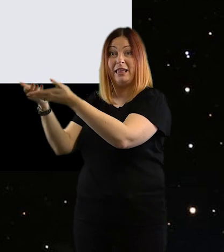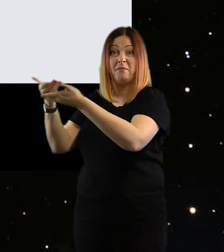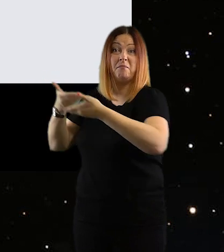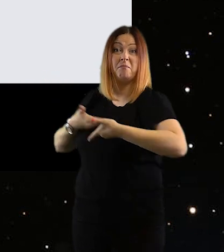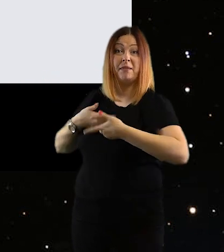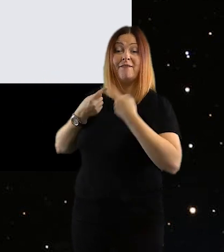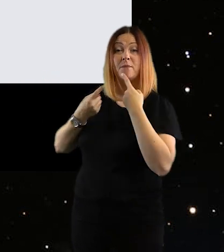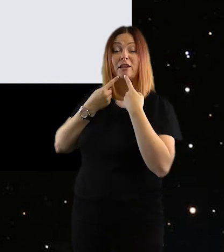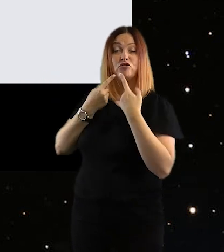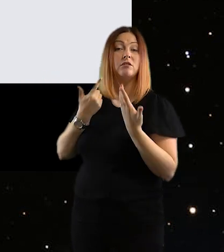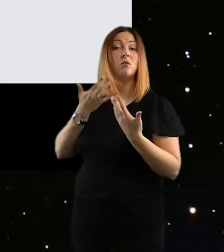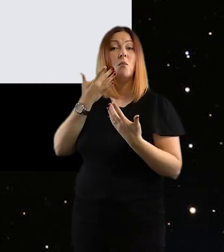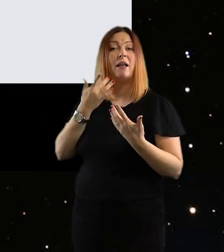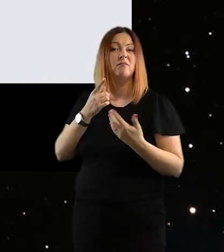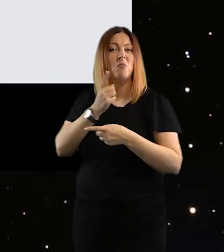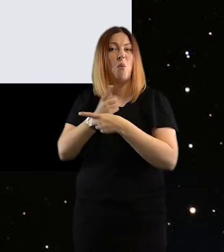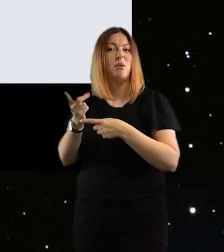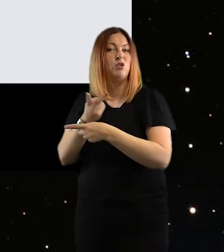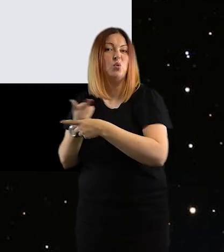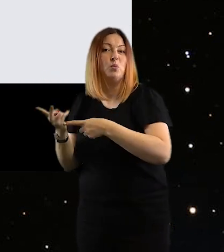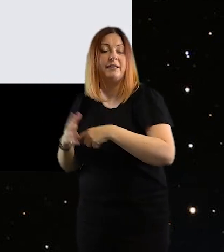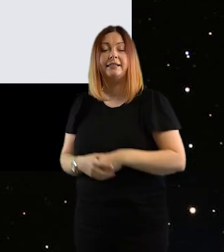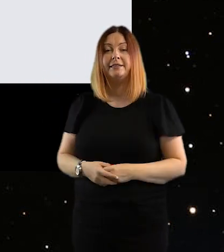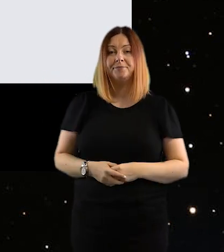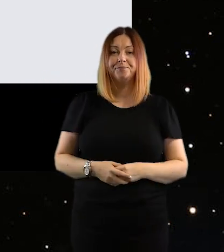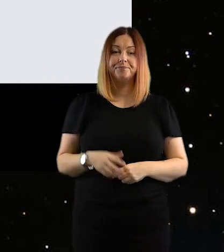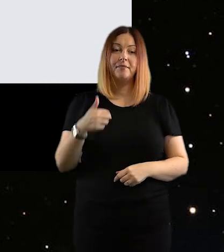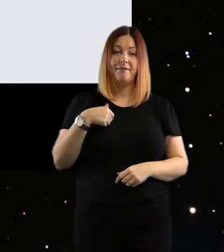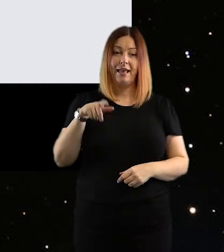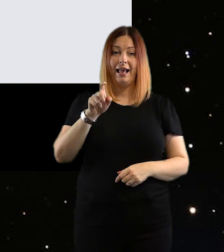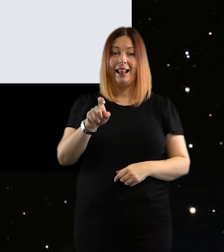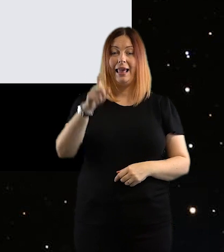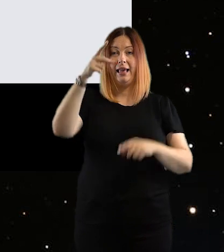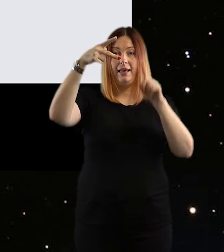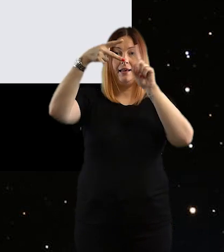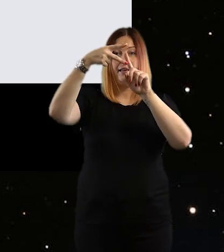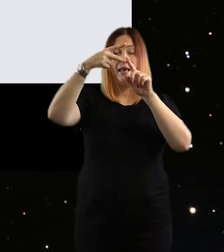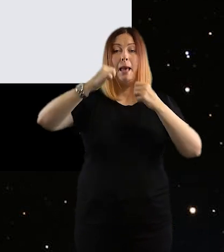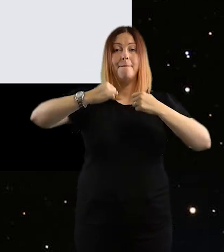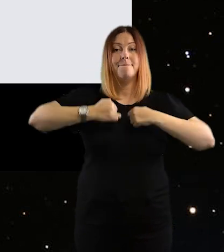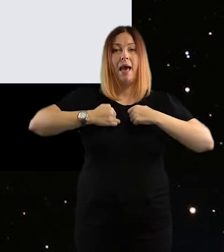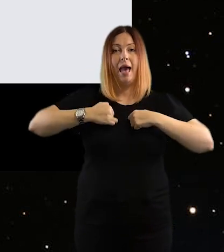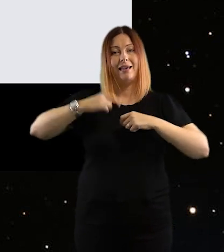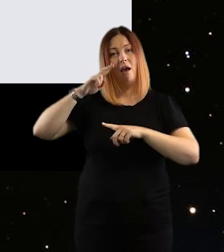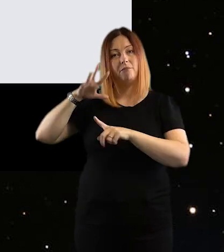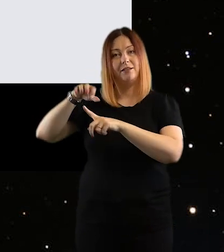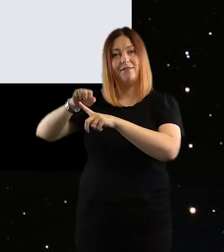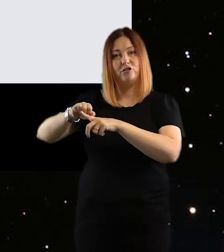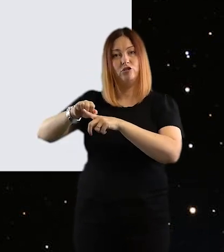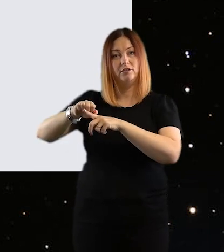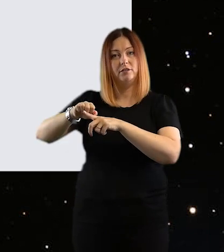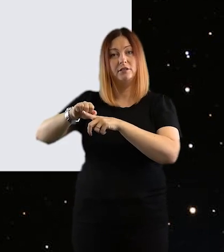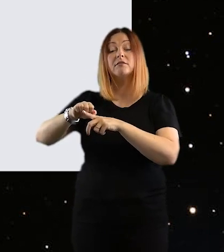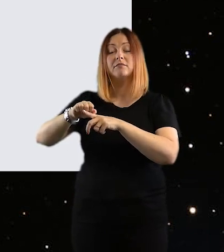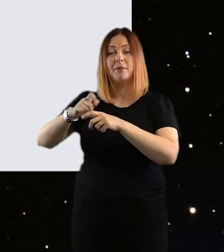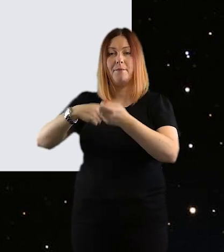or 2. So if I go observing and just mouse over and go to my observations, I'll see a